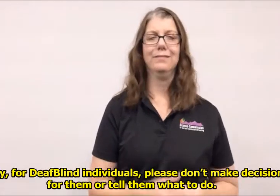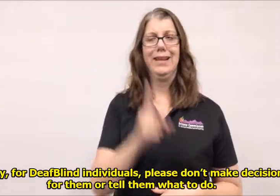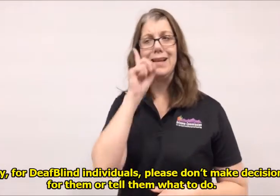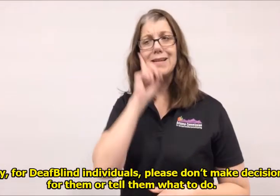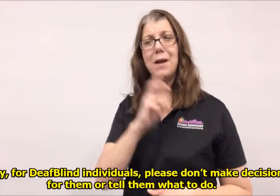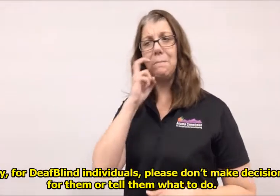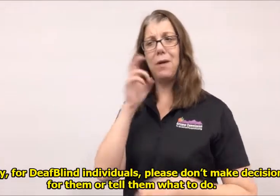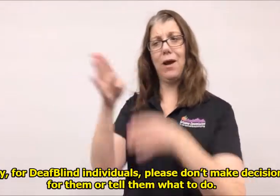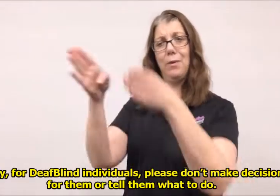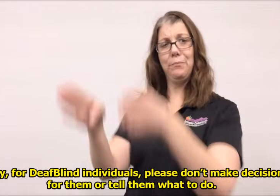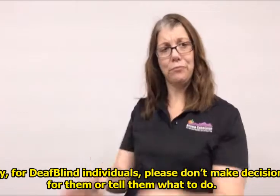Lastly,